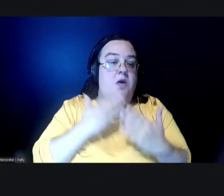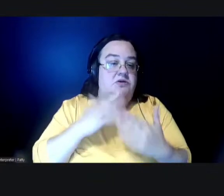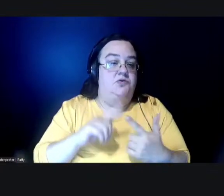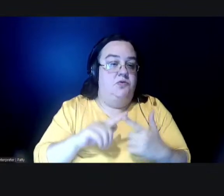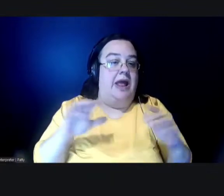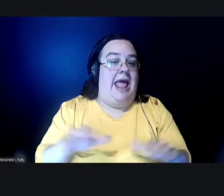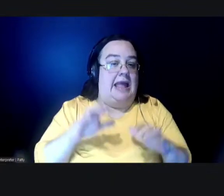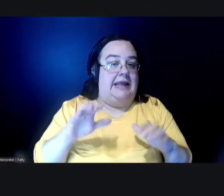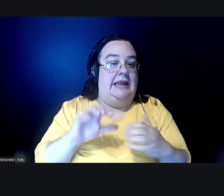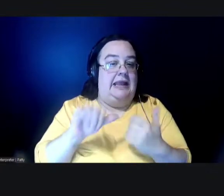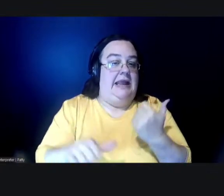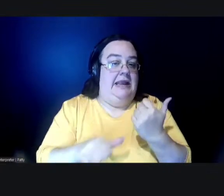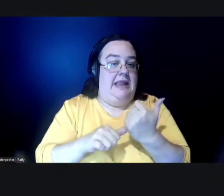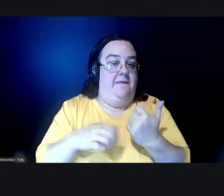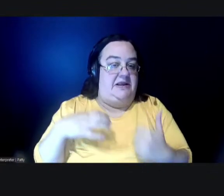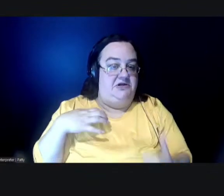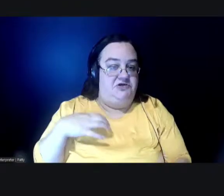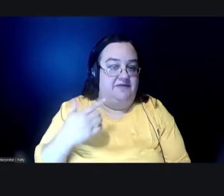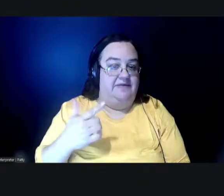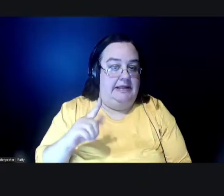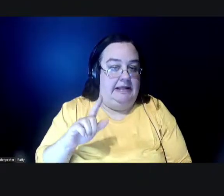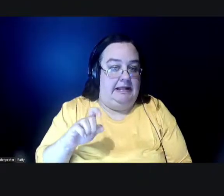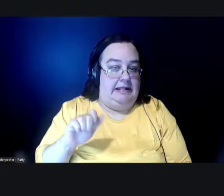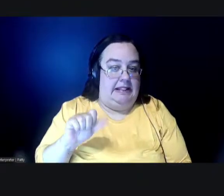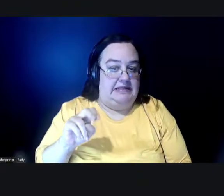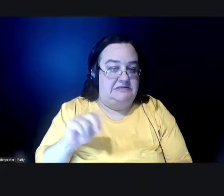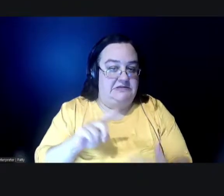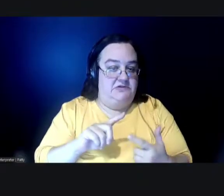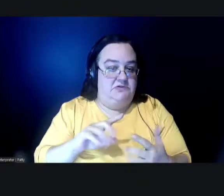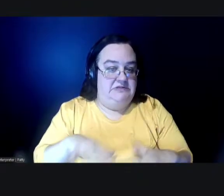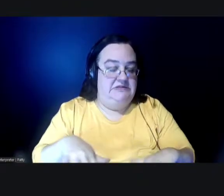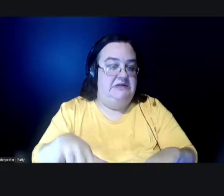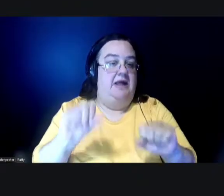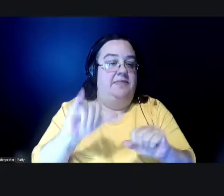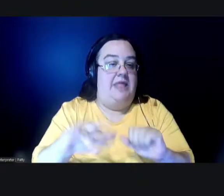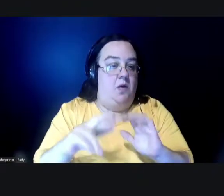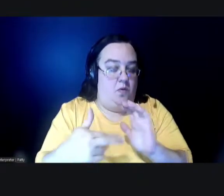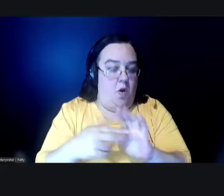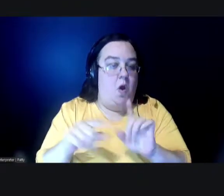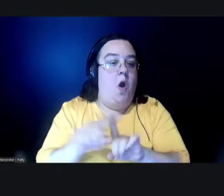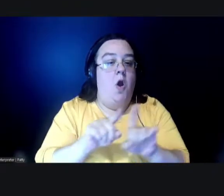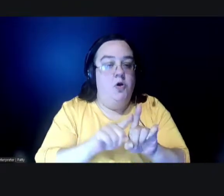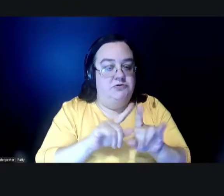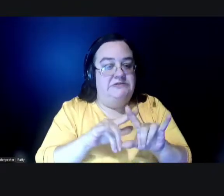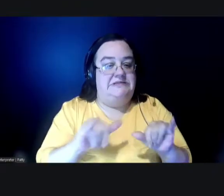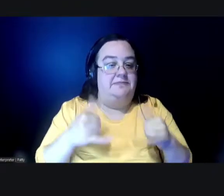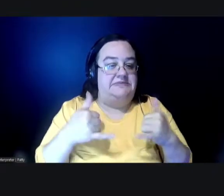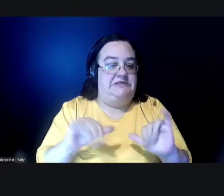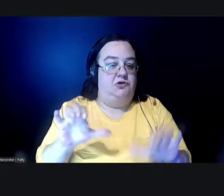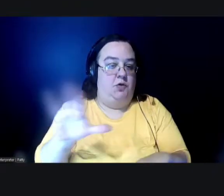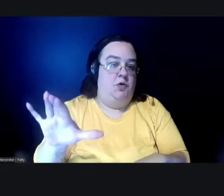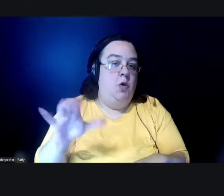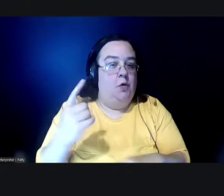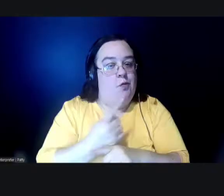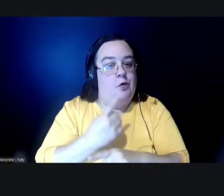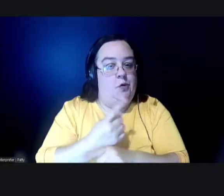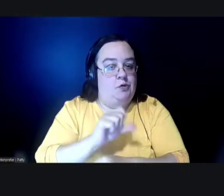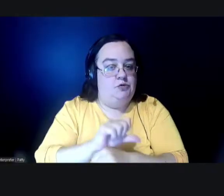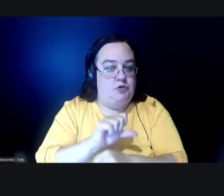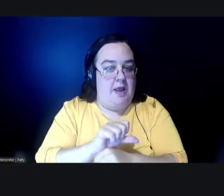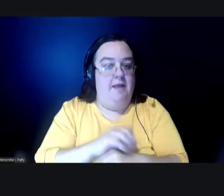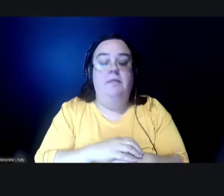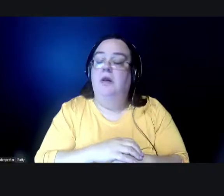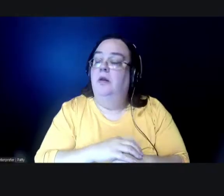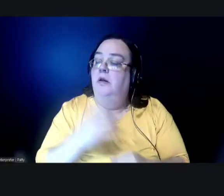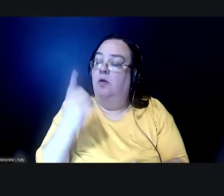Chief Gleason for stepping into that role while also still doing your day jobs. Are we doing